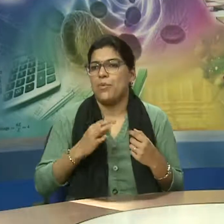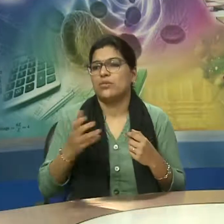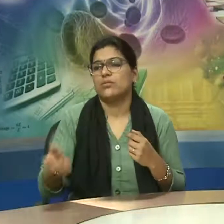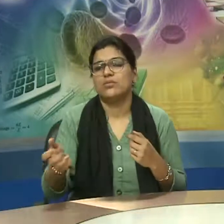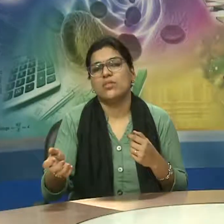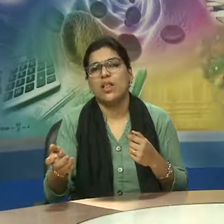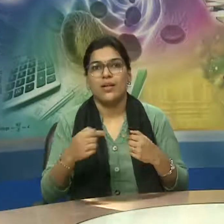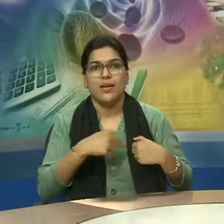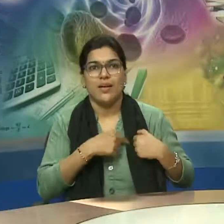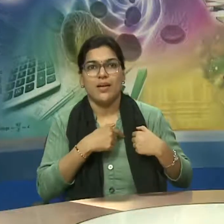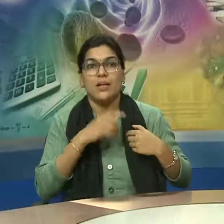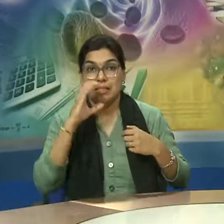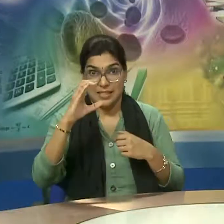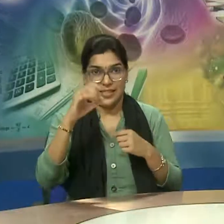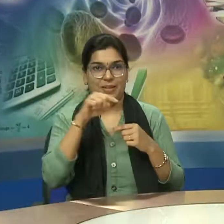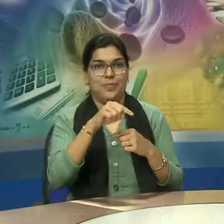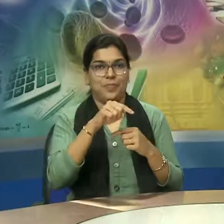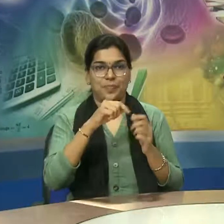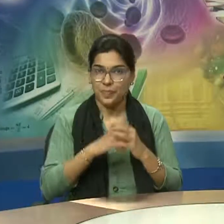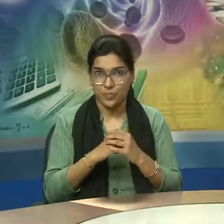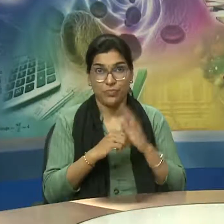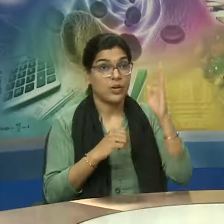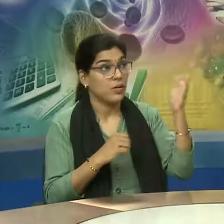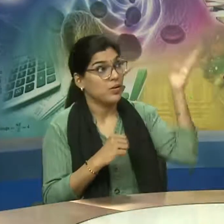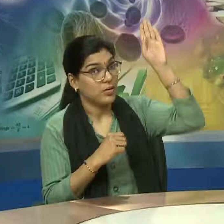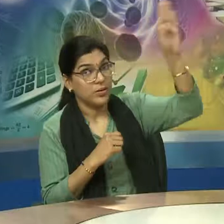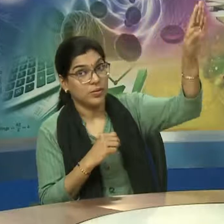Handshakes without their heart.